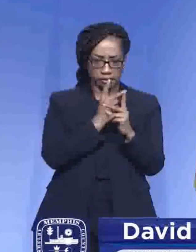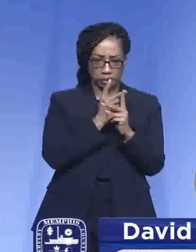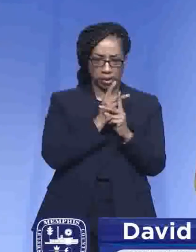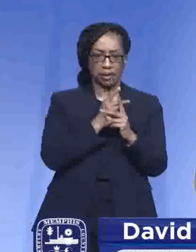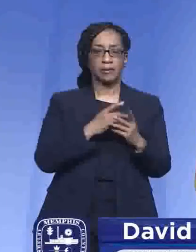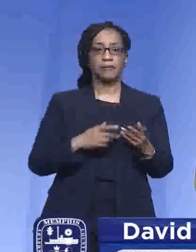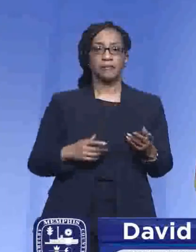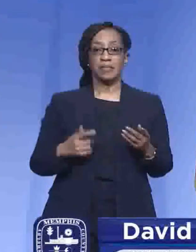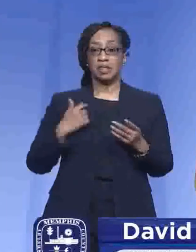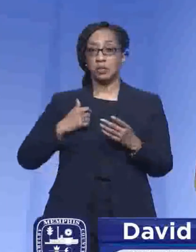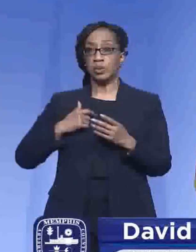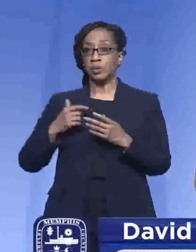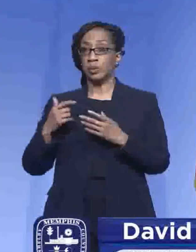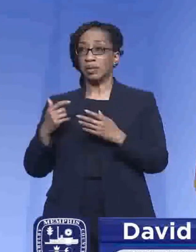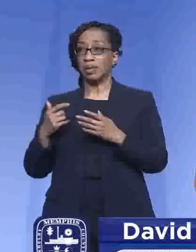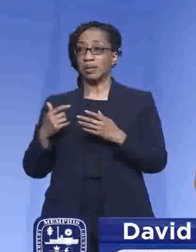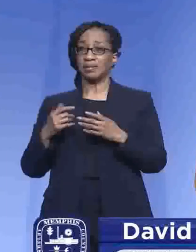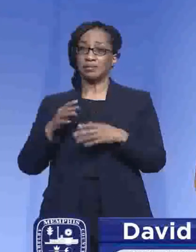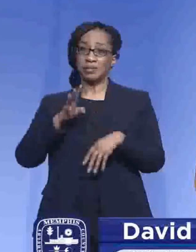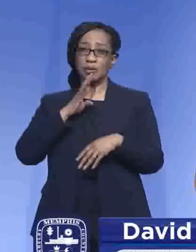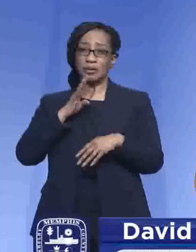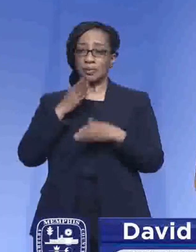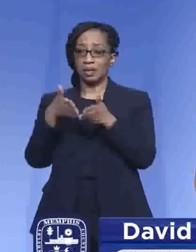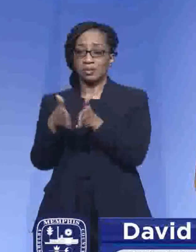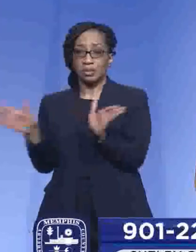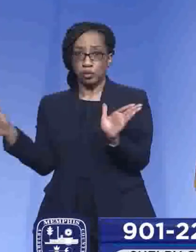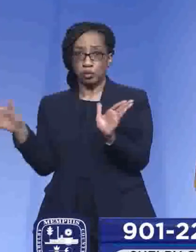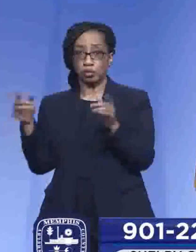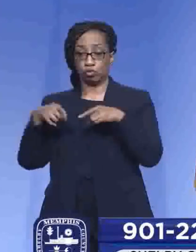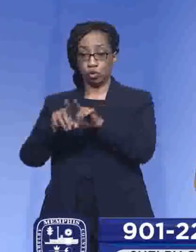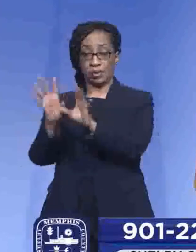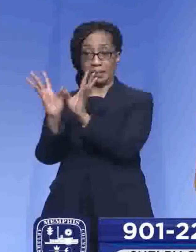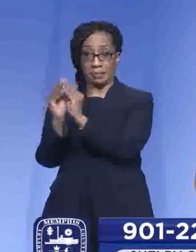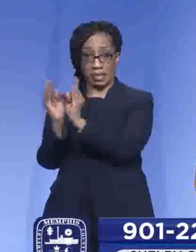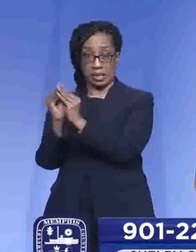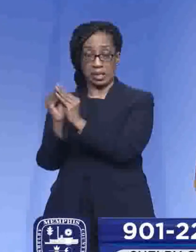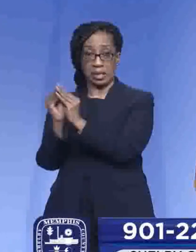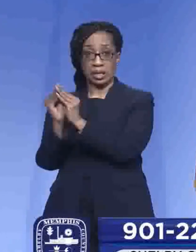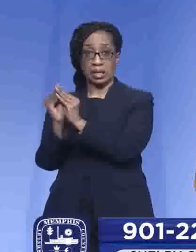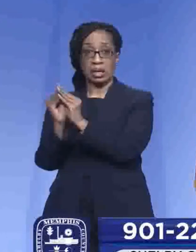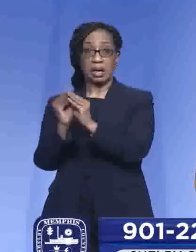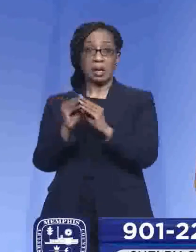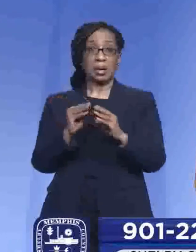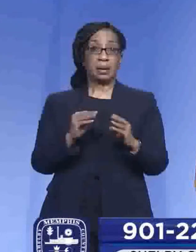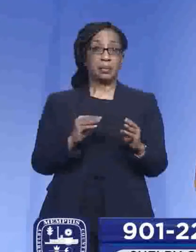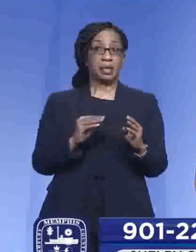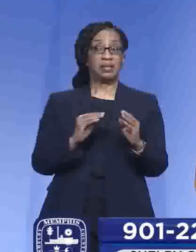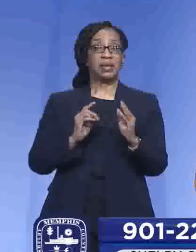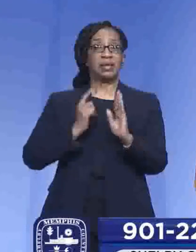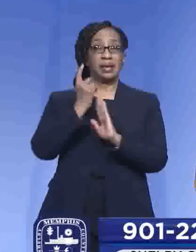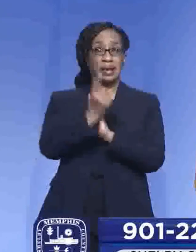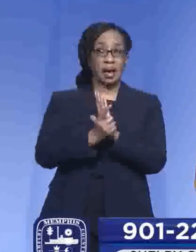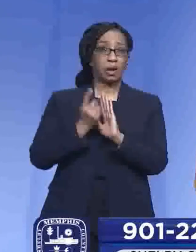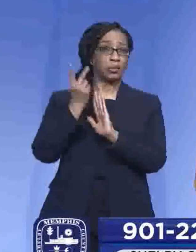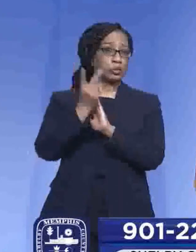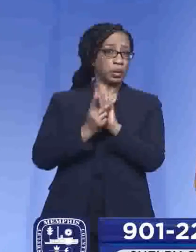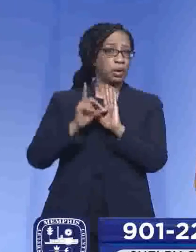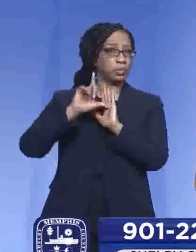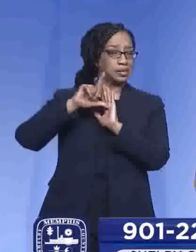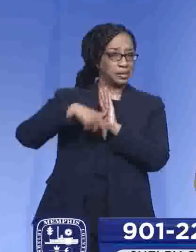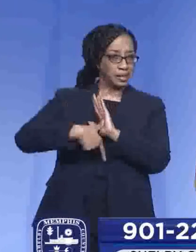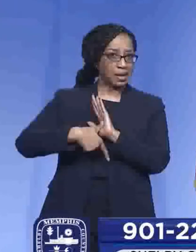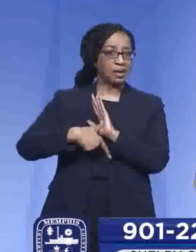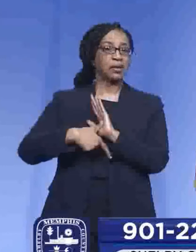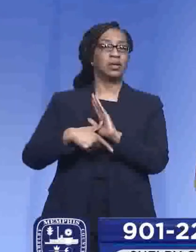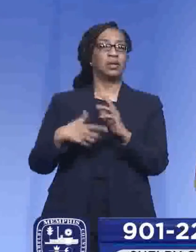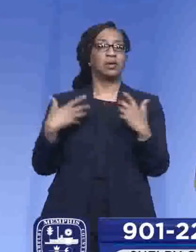were talking in generalities at the time of the press conference, but during the subsequent hour, the final wording of the